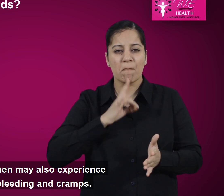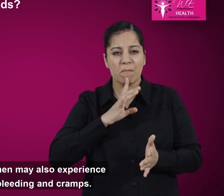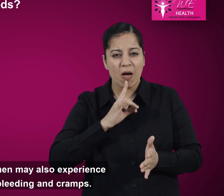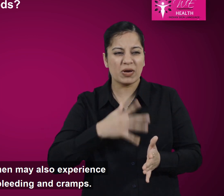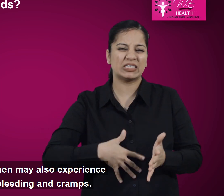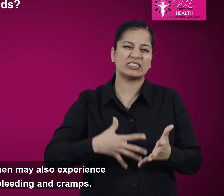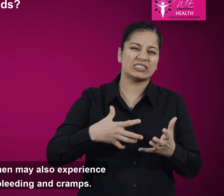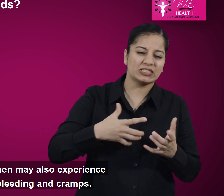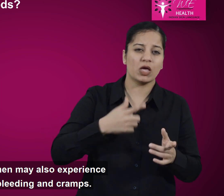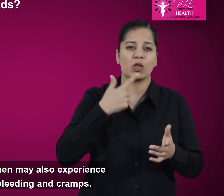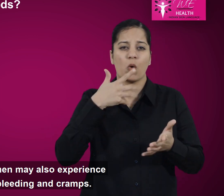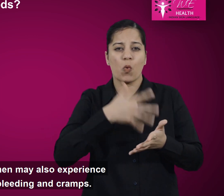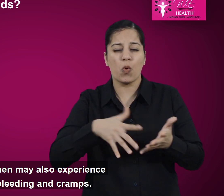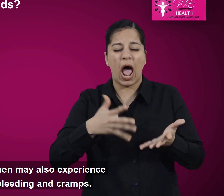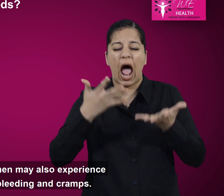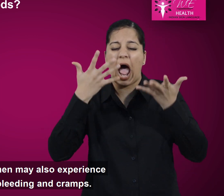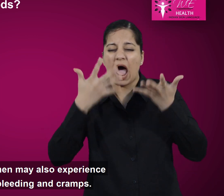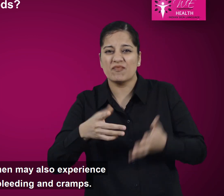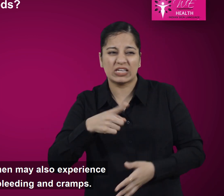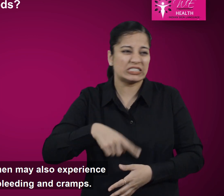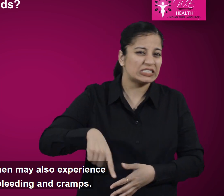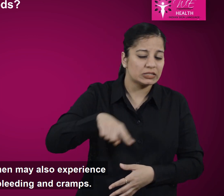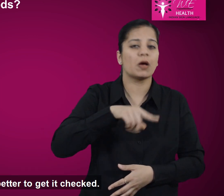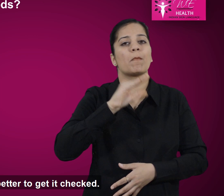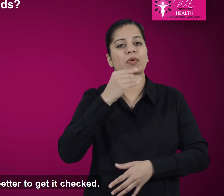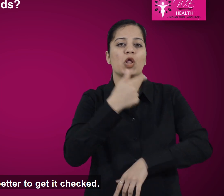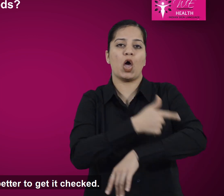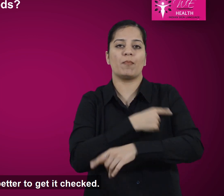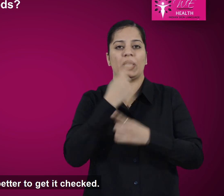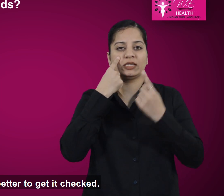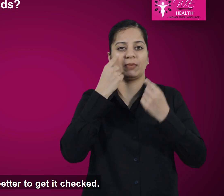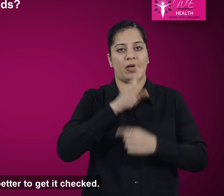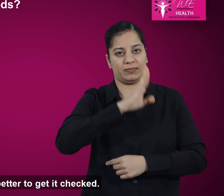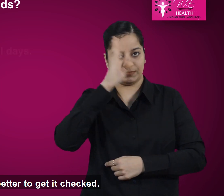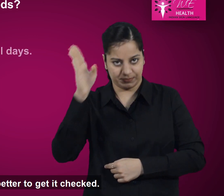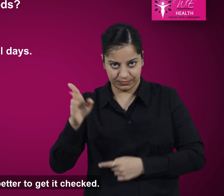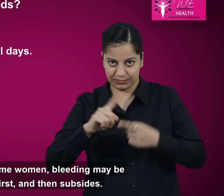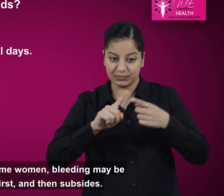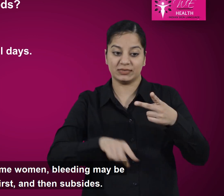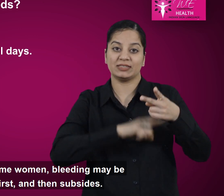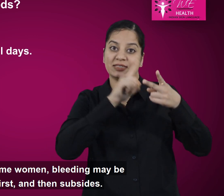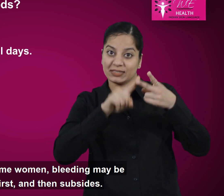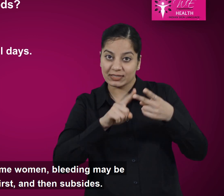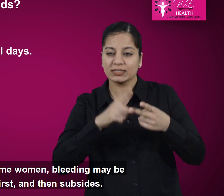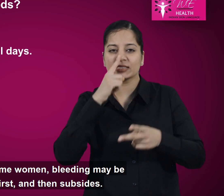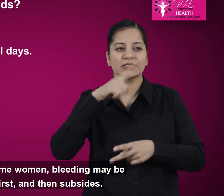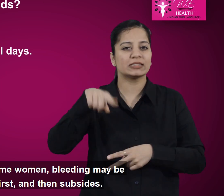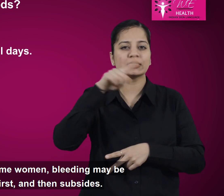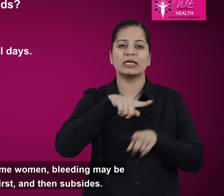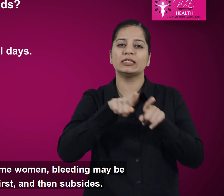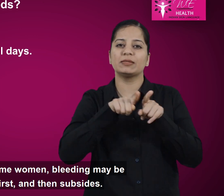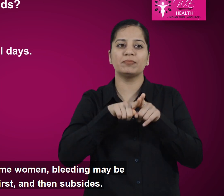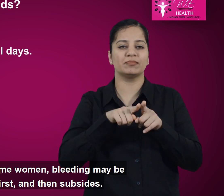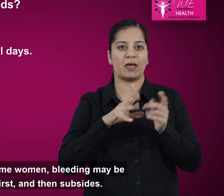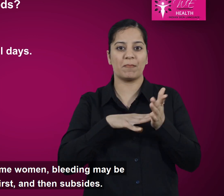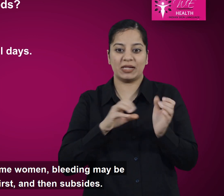experience heavy bleeding and cramps. So, it is better to get it checked. Second, for some women,